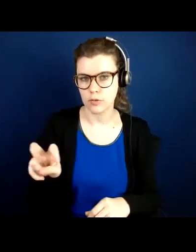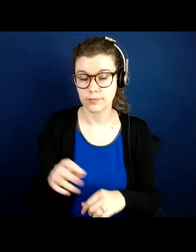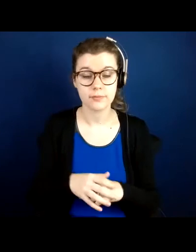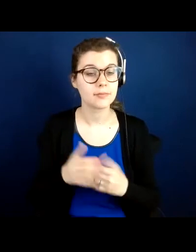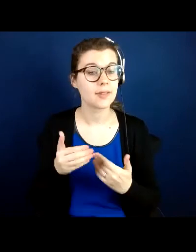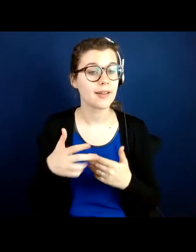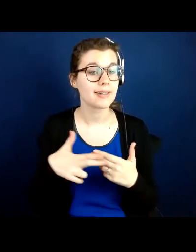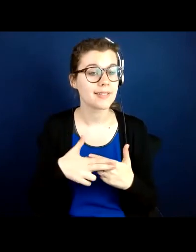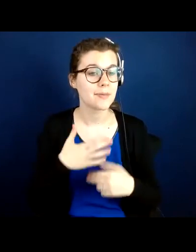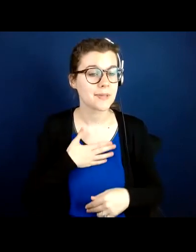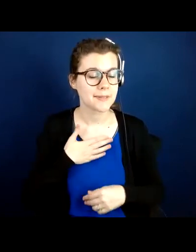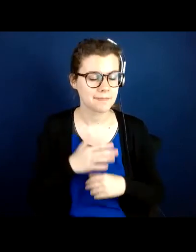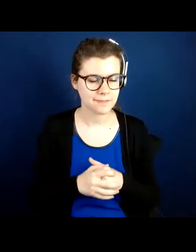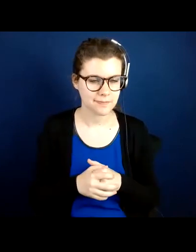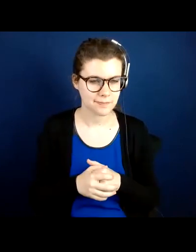please.